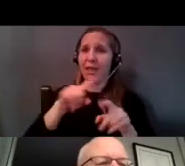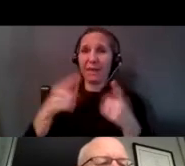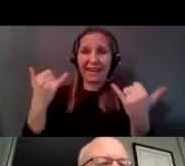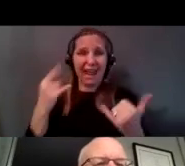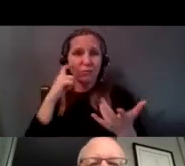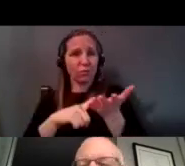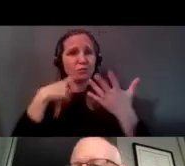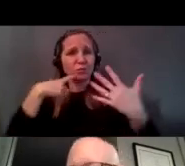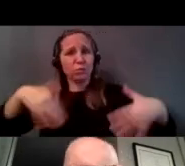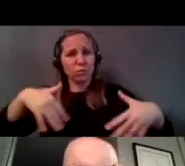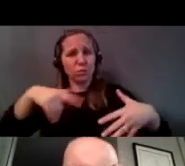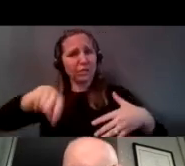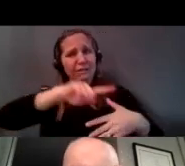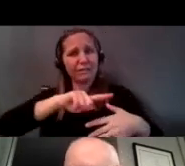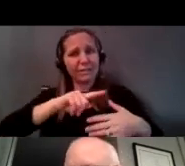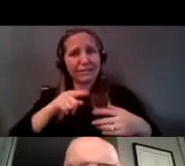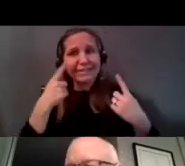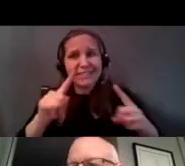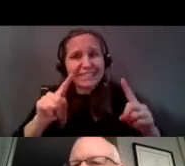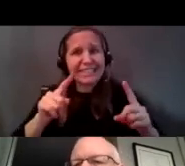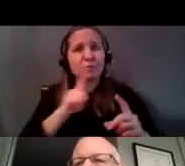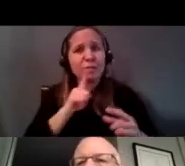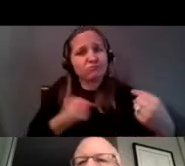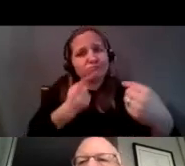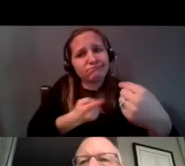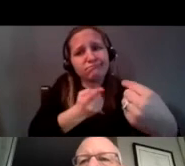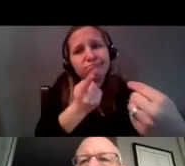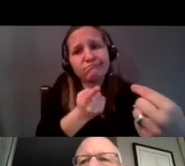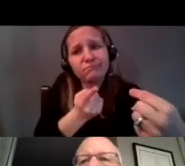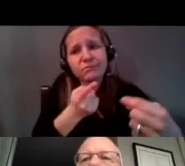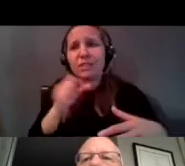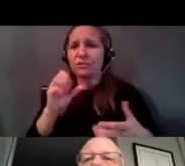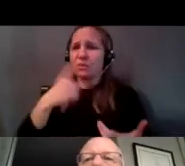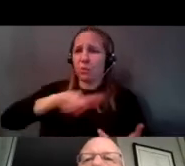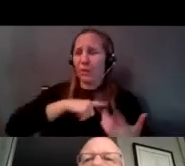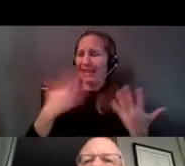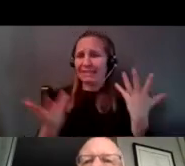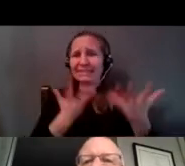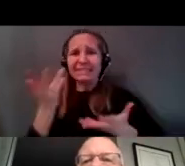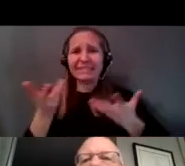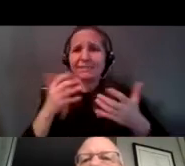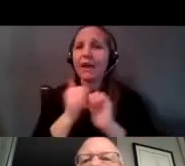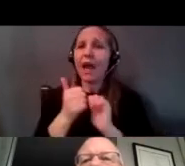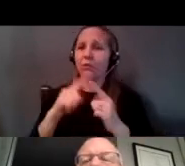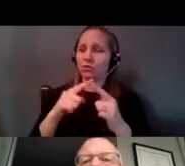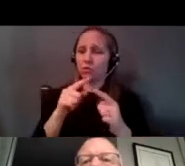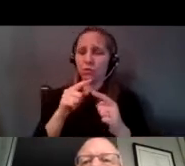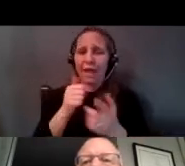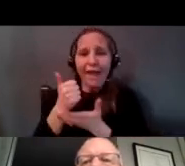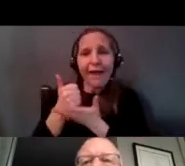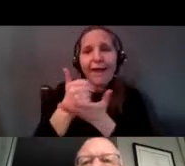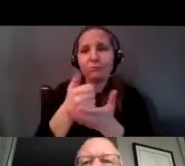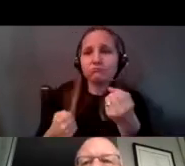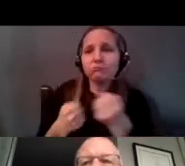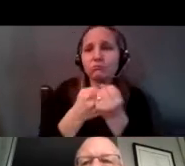we investigate is in this series is how best to position and help locally grown businesses. And